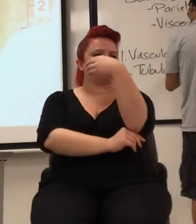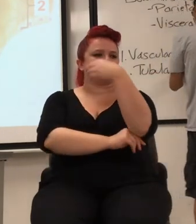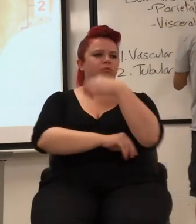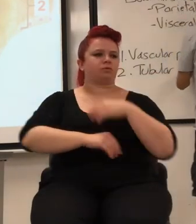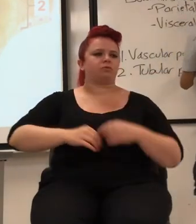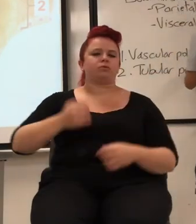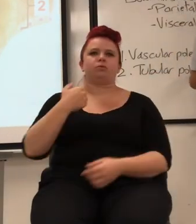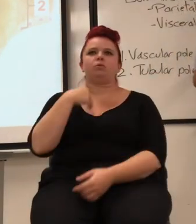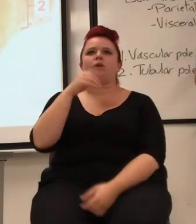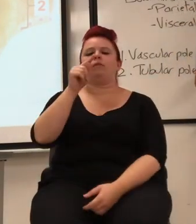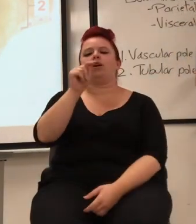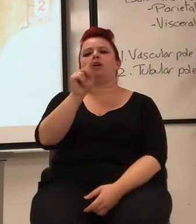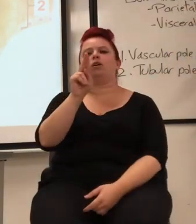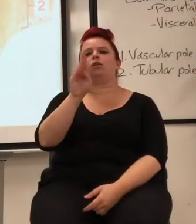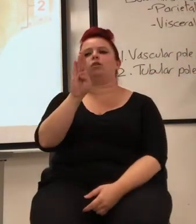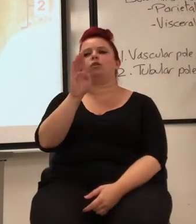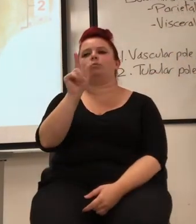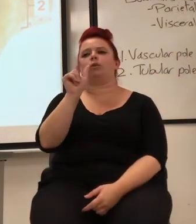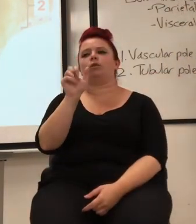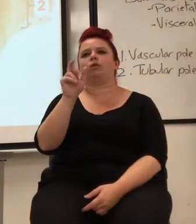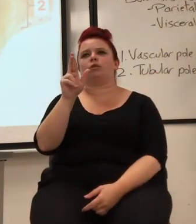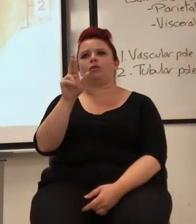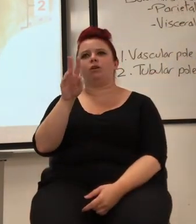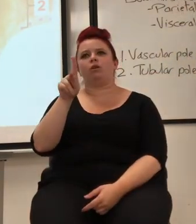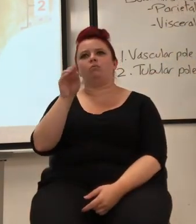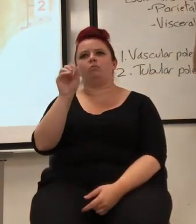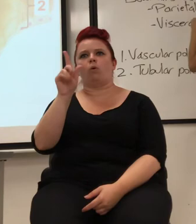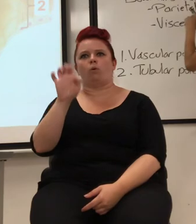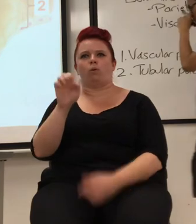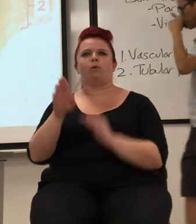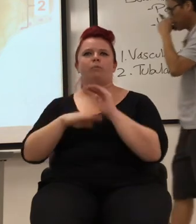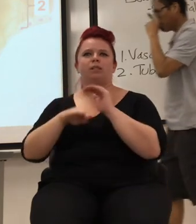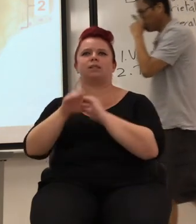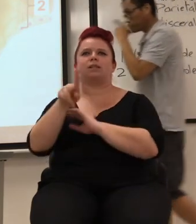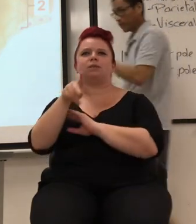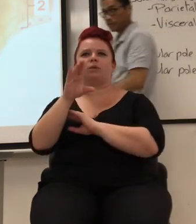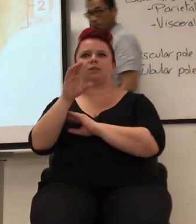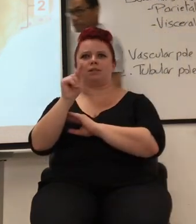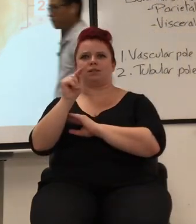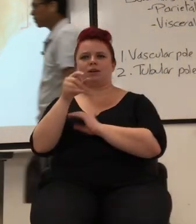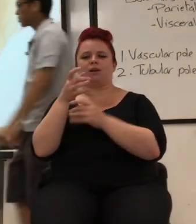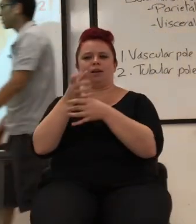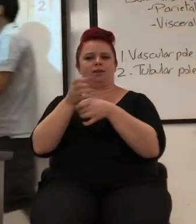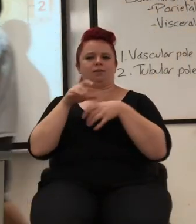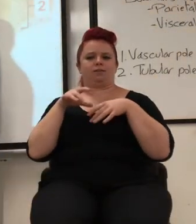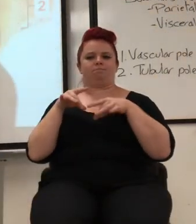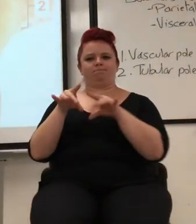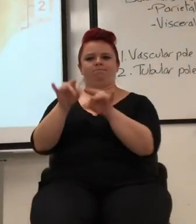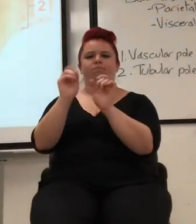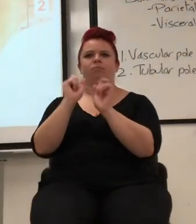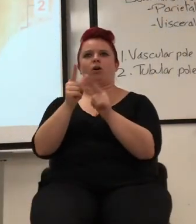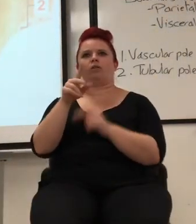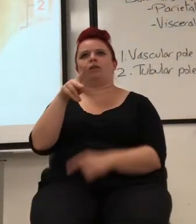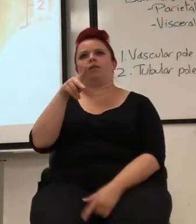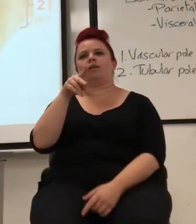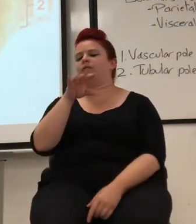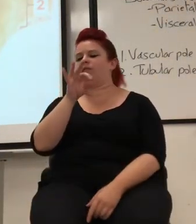Tubular pole, basically it's PCT. It's catching all the filtering, so you can filter it.